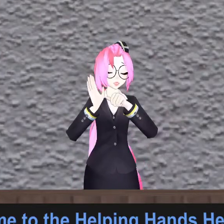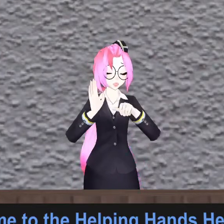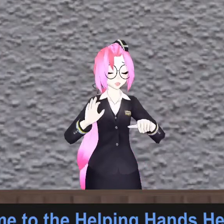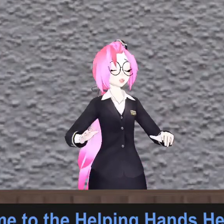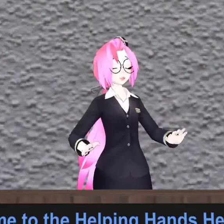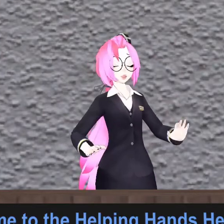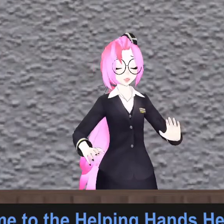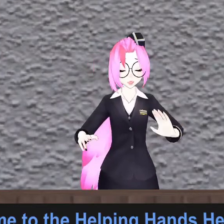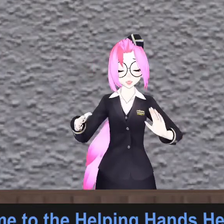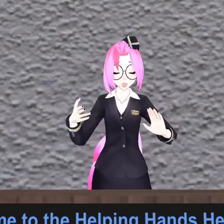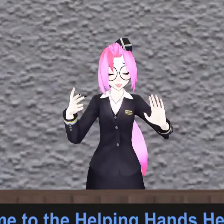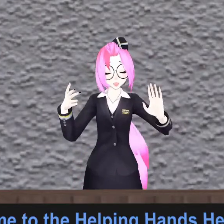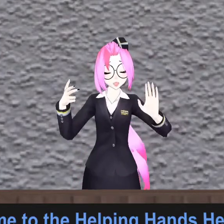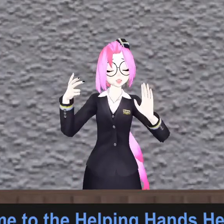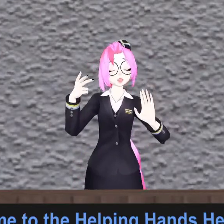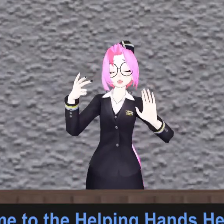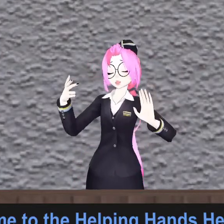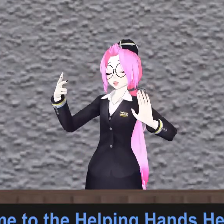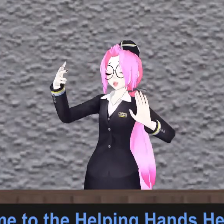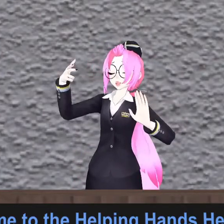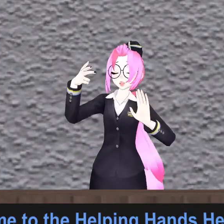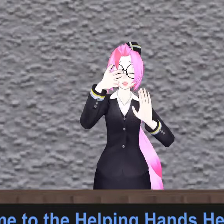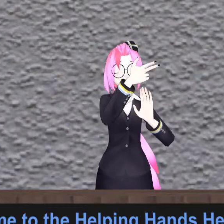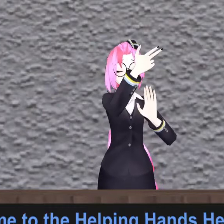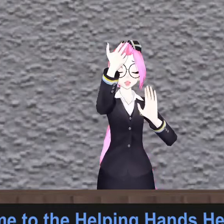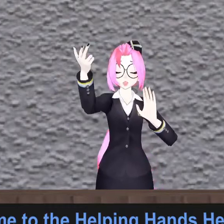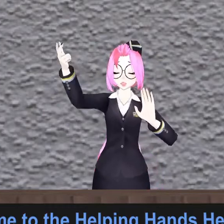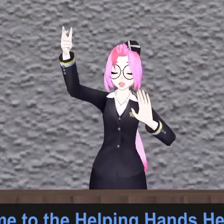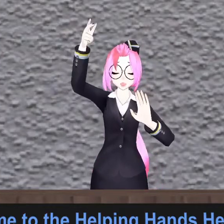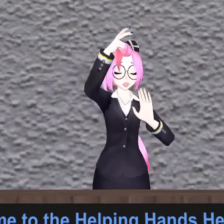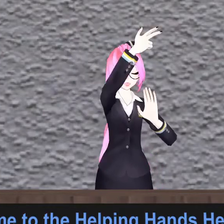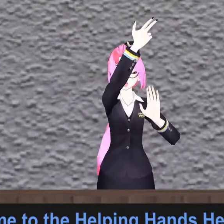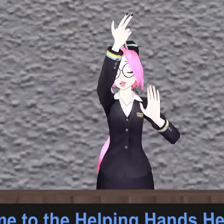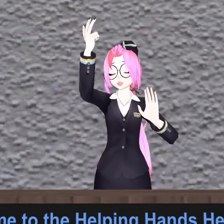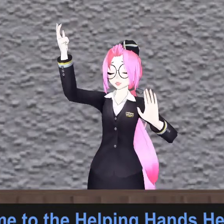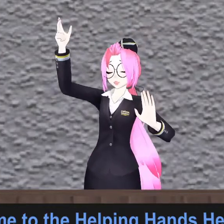impressive. So you're going to be showing where the elephant is going.